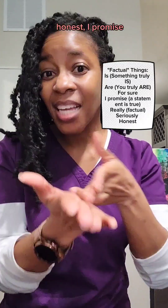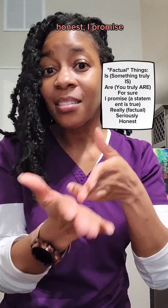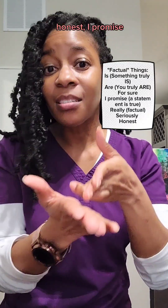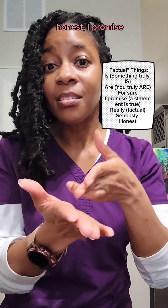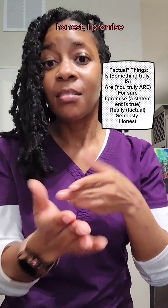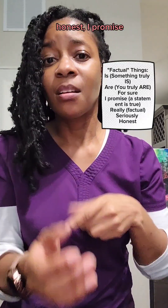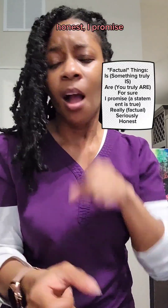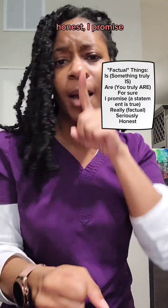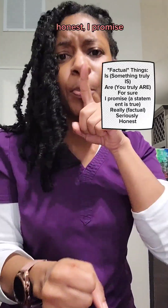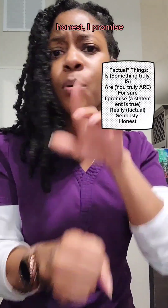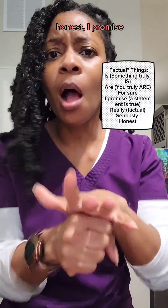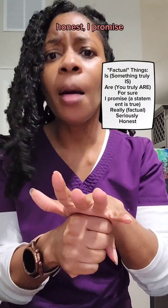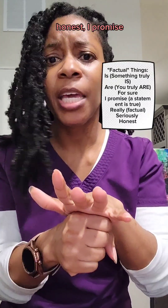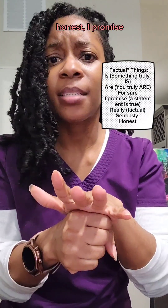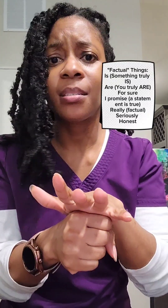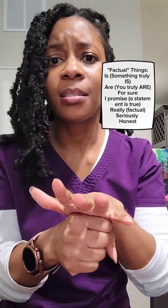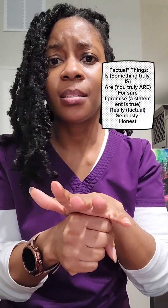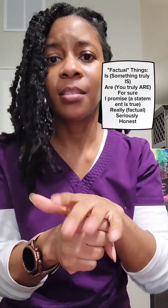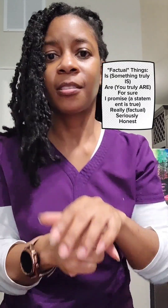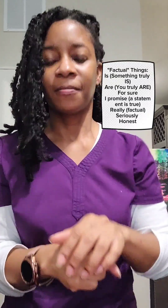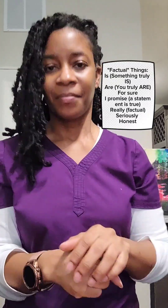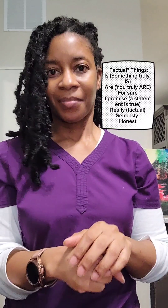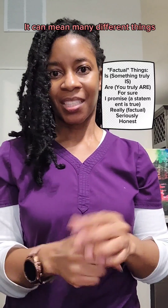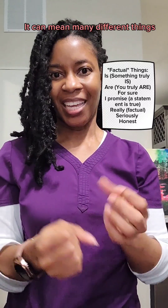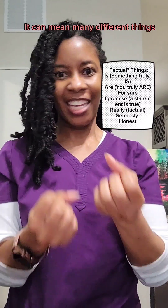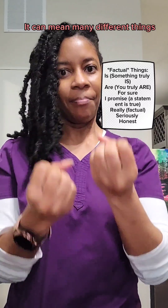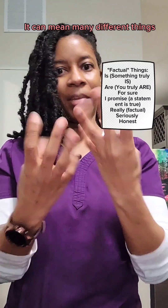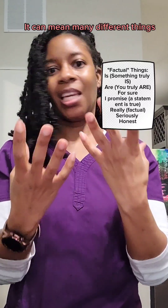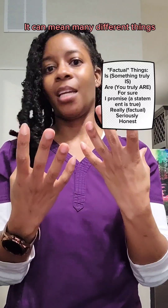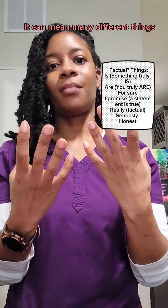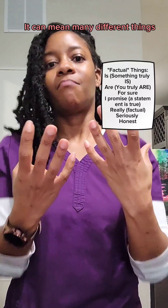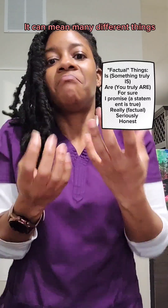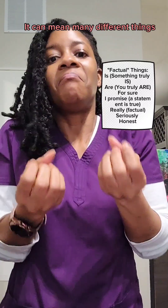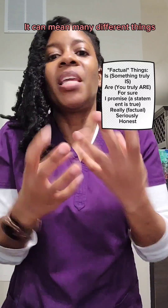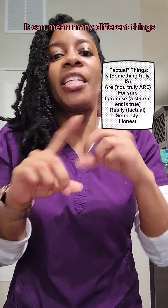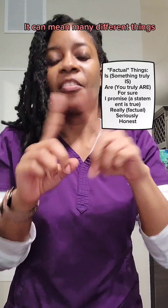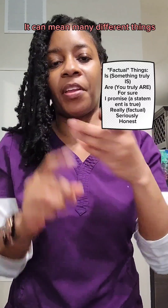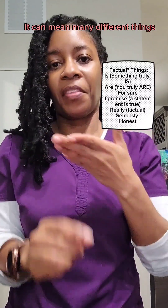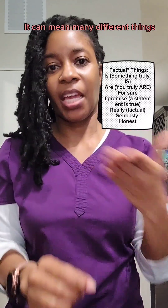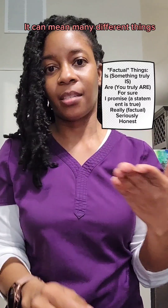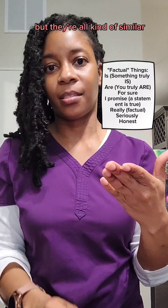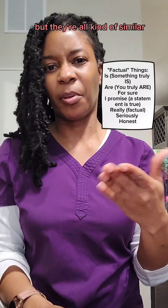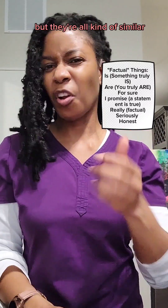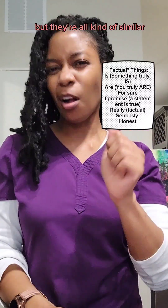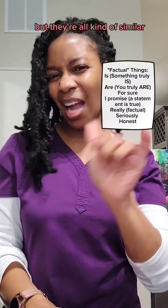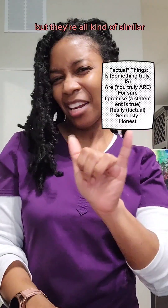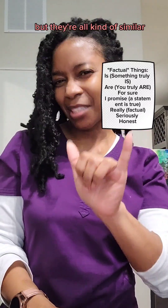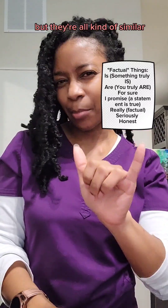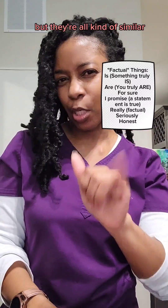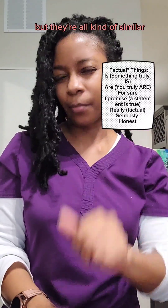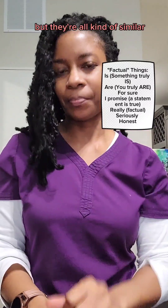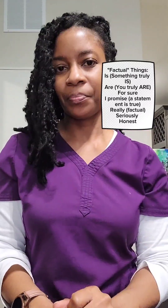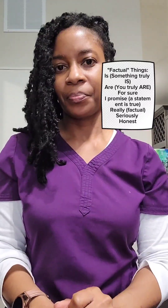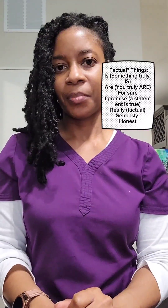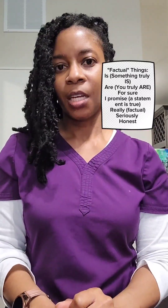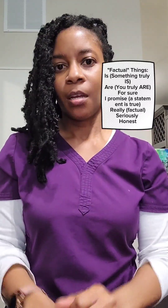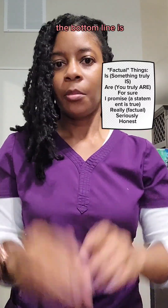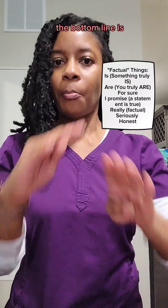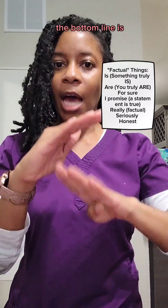honest, I promise. It can mean many different things, but they're all kind of similar. The bottom